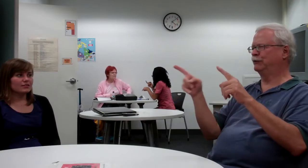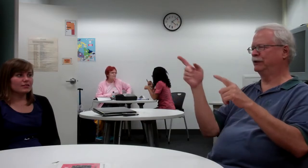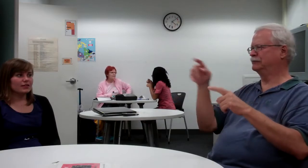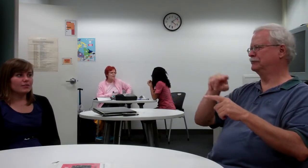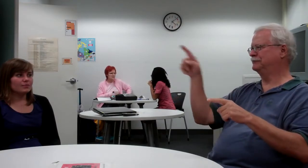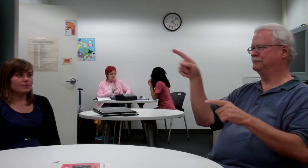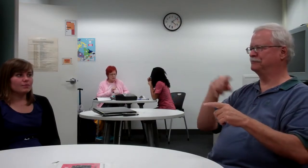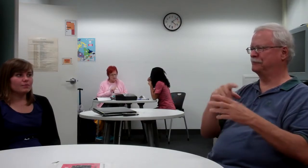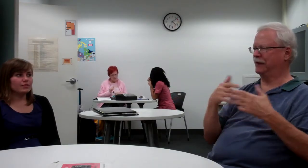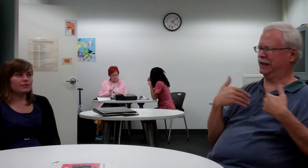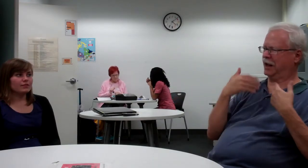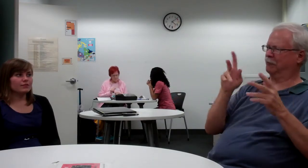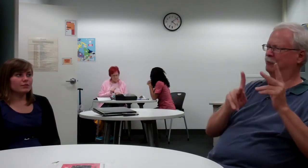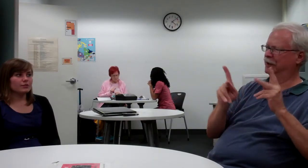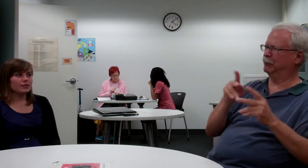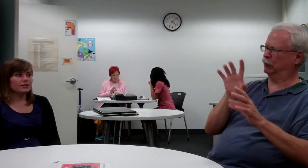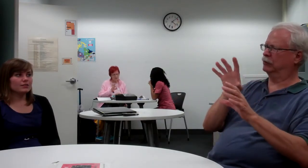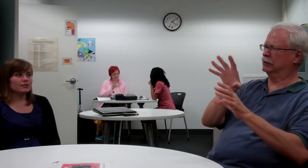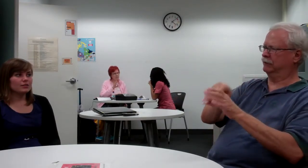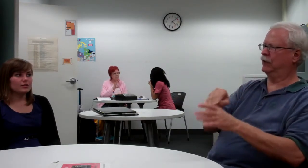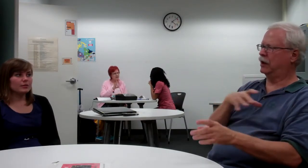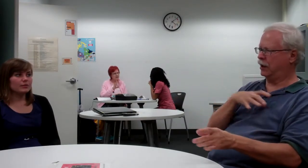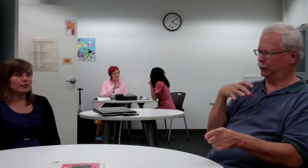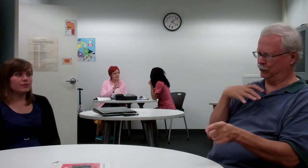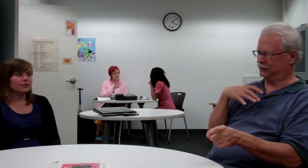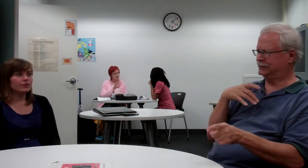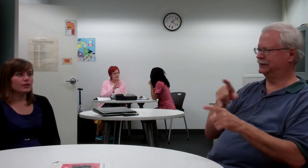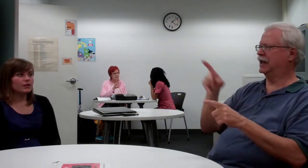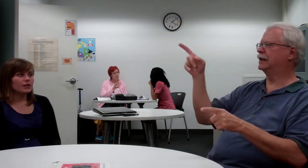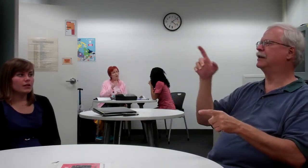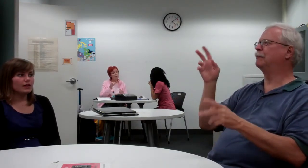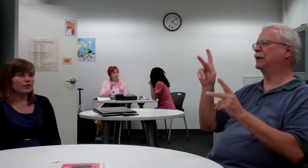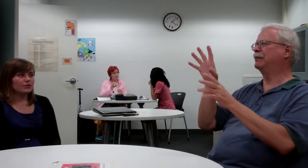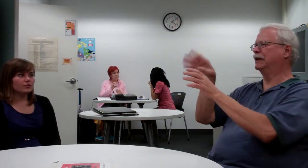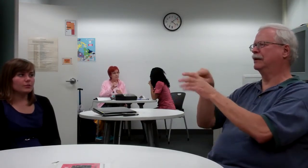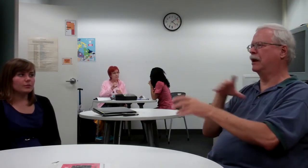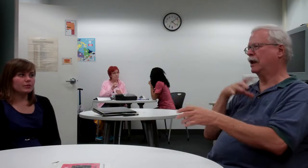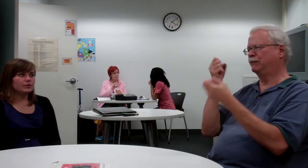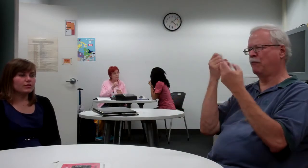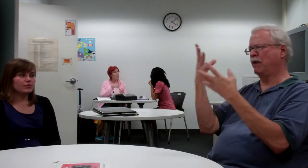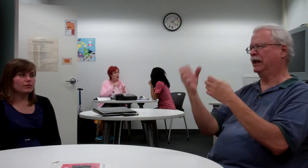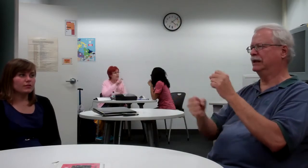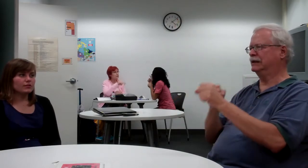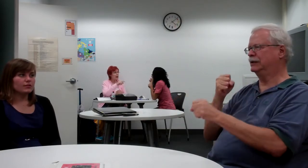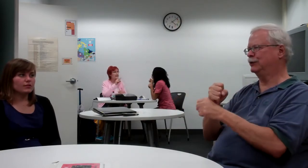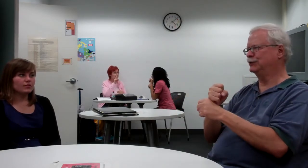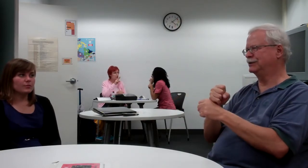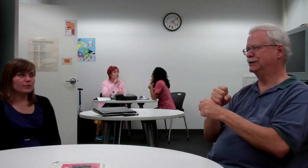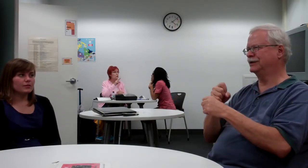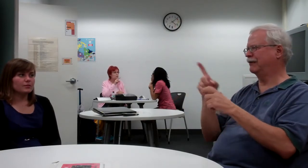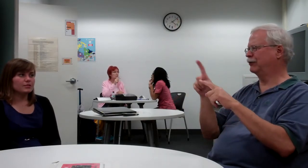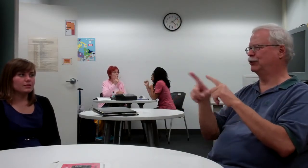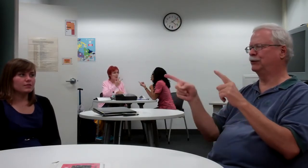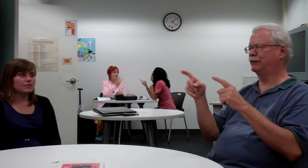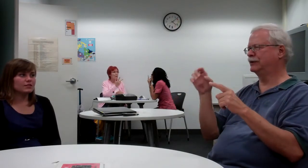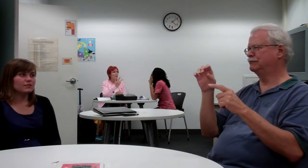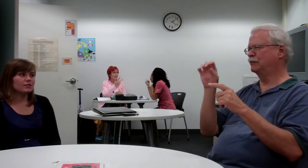they definitely have different opinions. The younger people and the older people, their perception of things are very